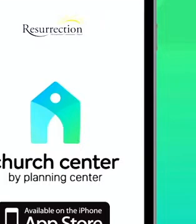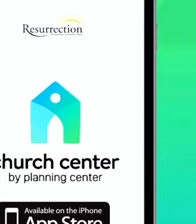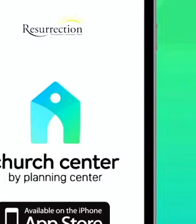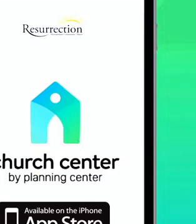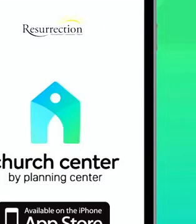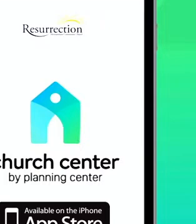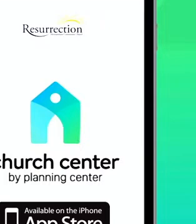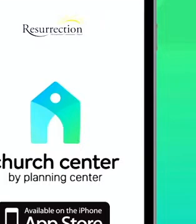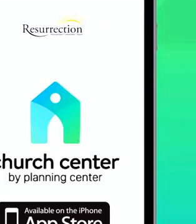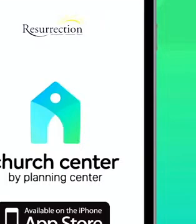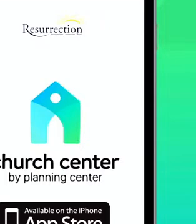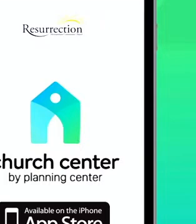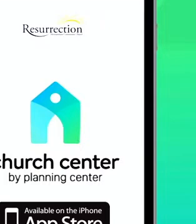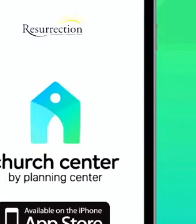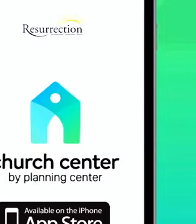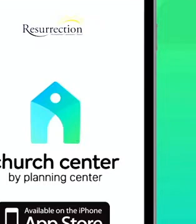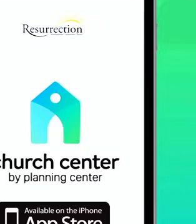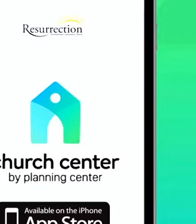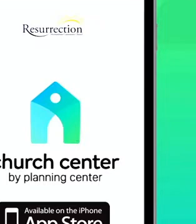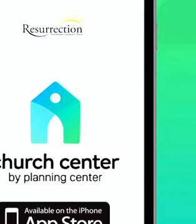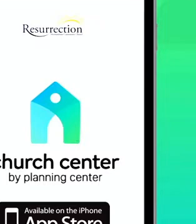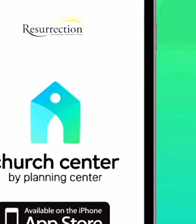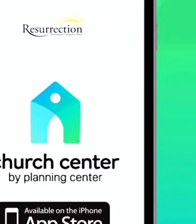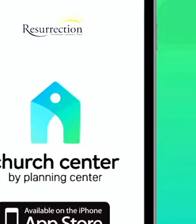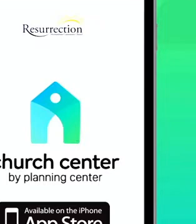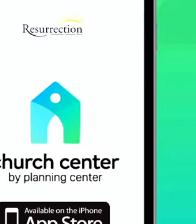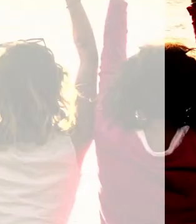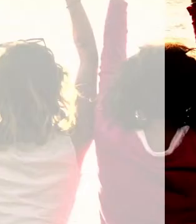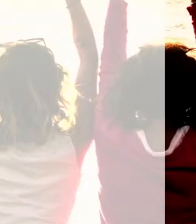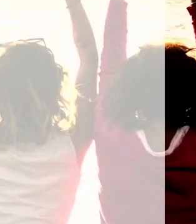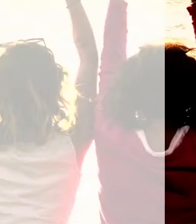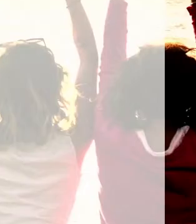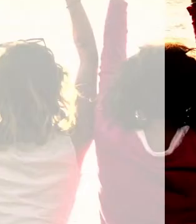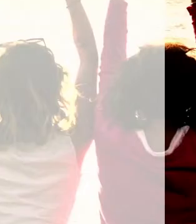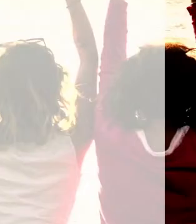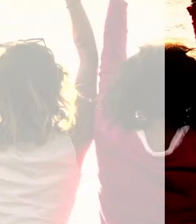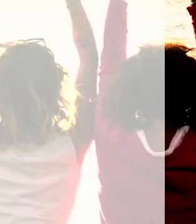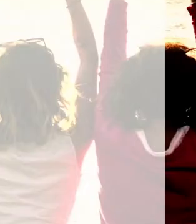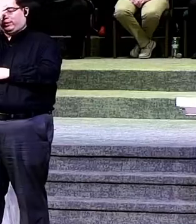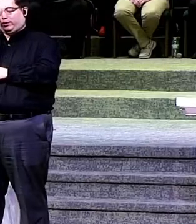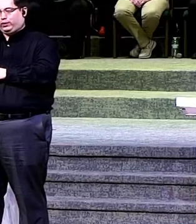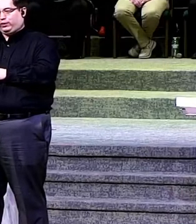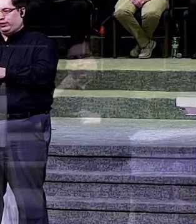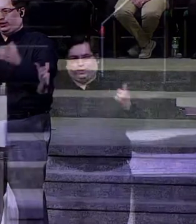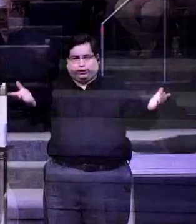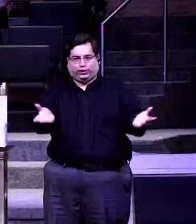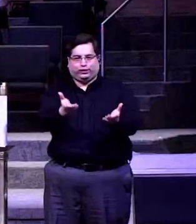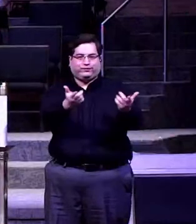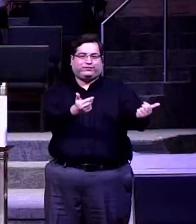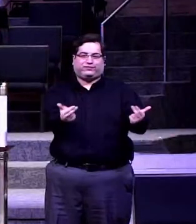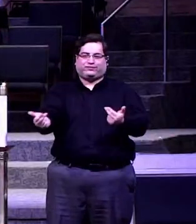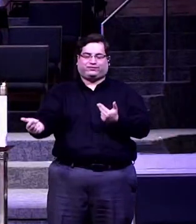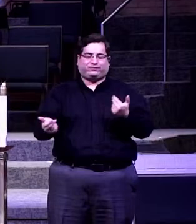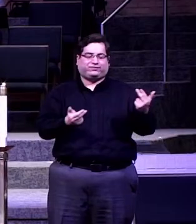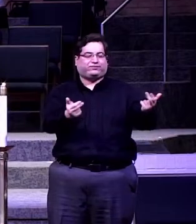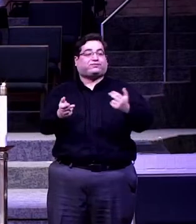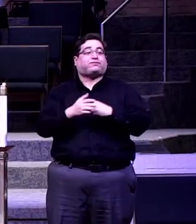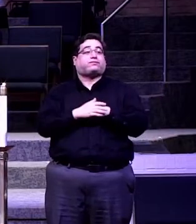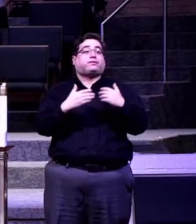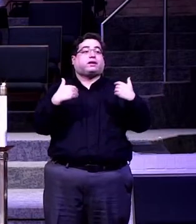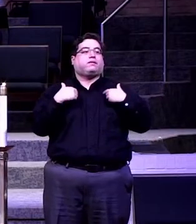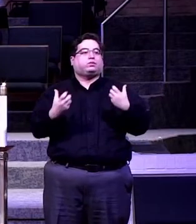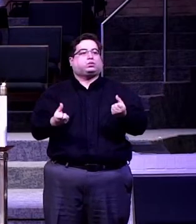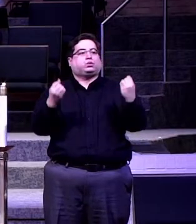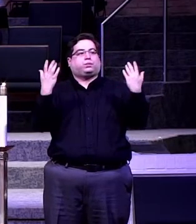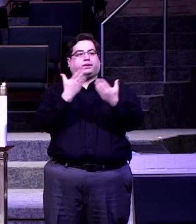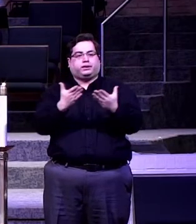now and start entering yourself and making sure that we know that you are here. Way to go, way to go. All right, there's lots for